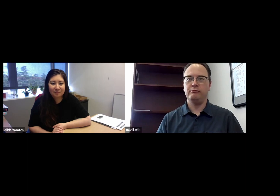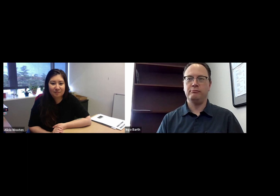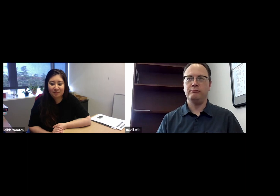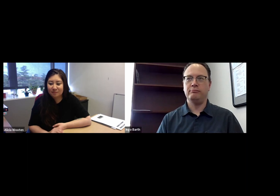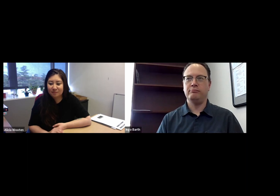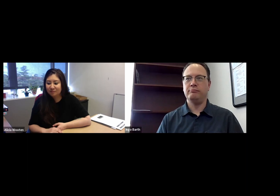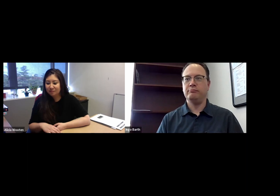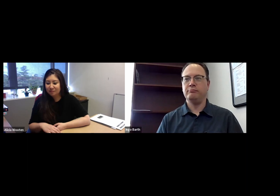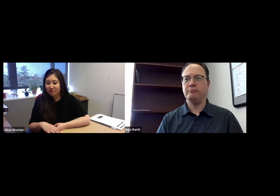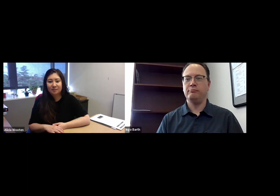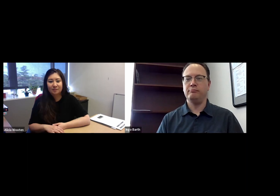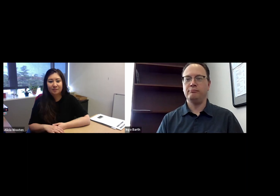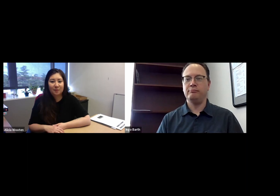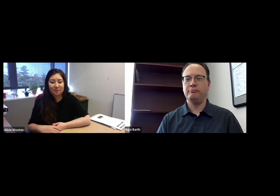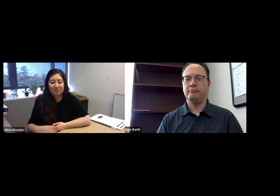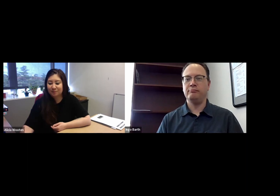Absolutely.